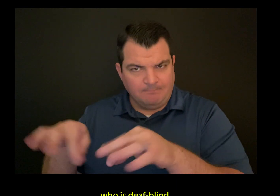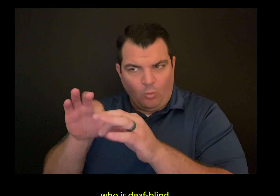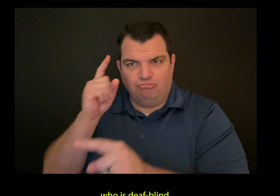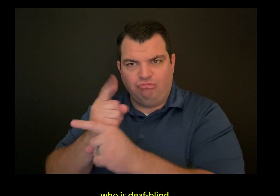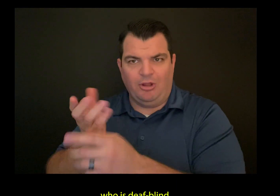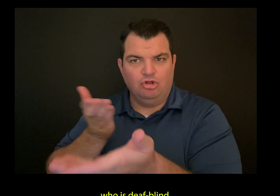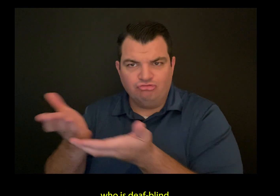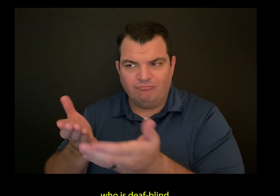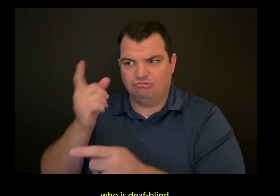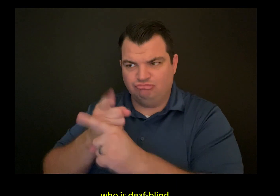deafblind.